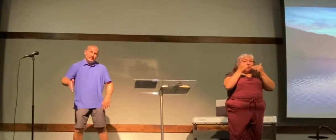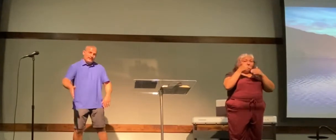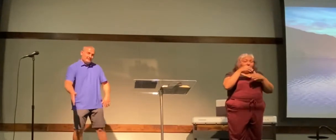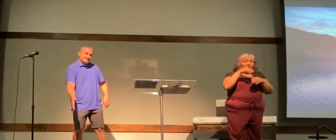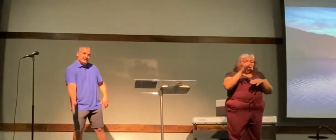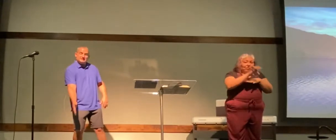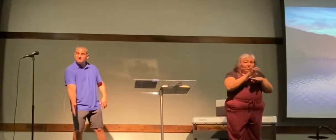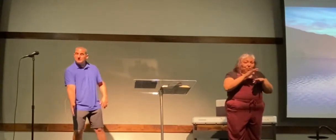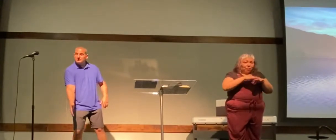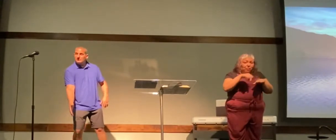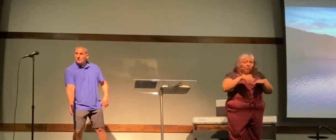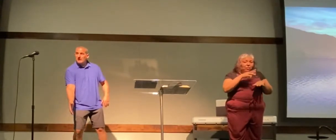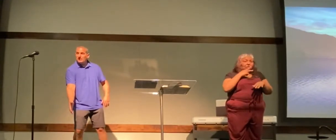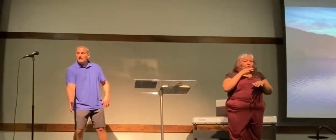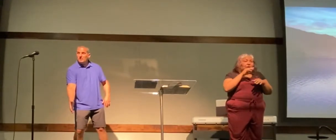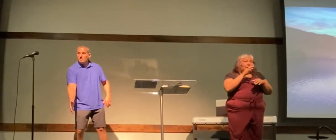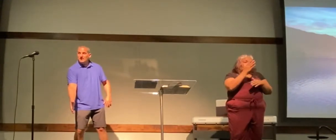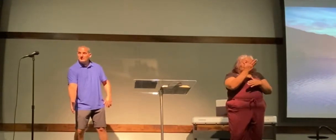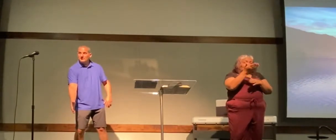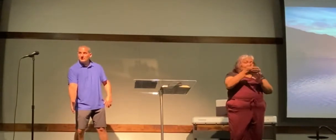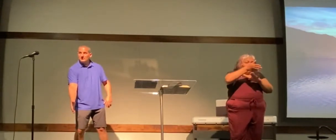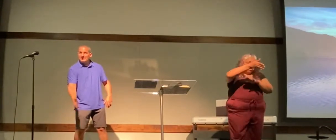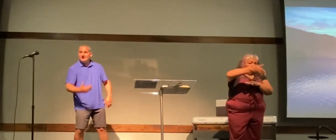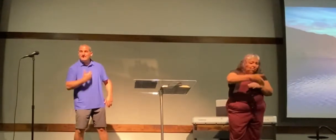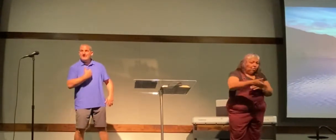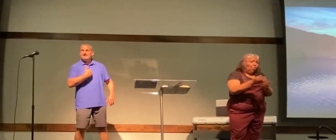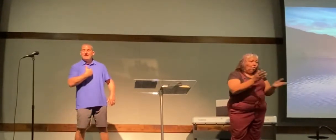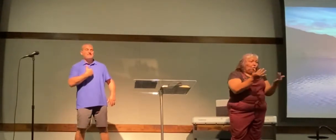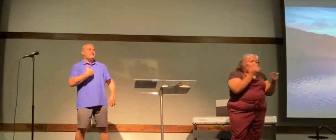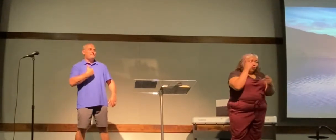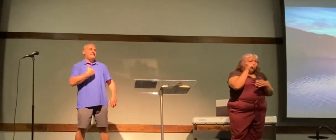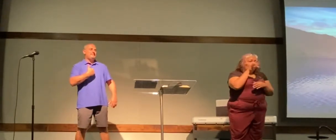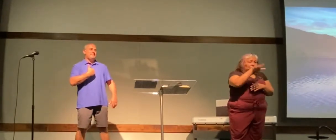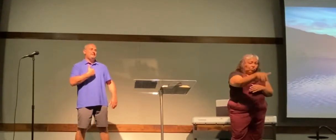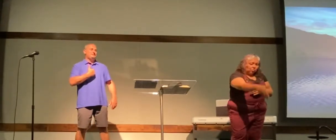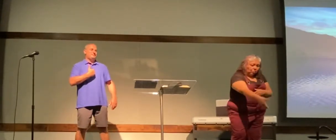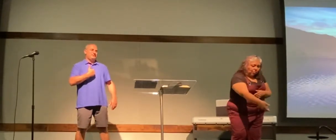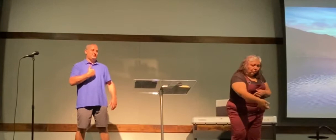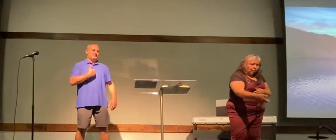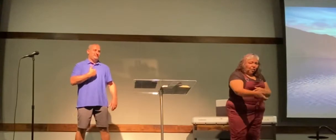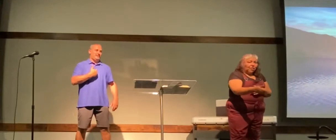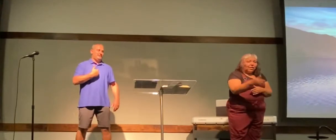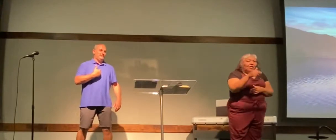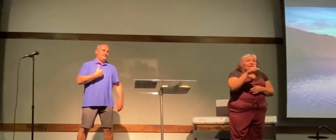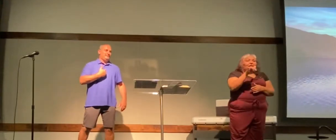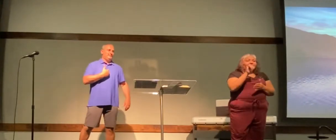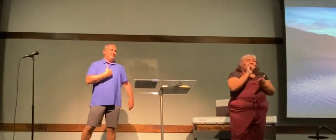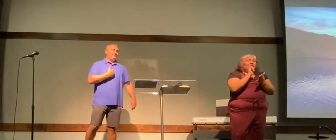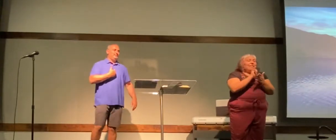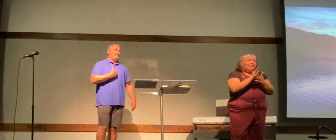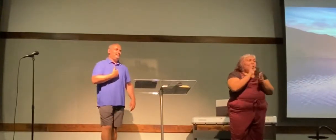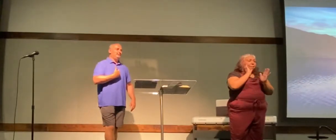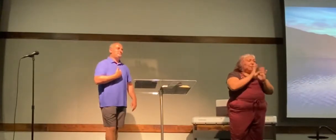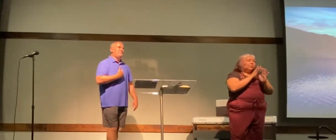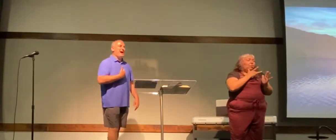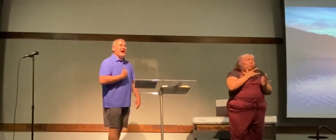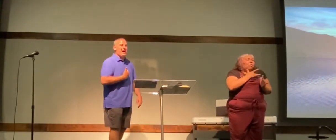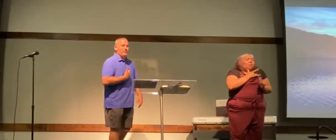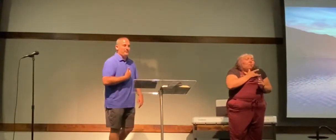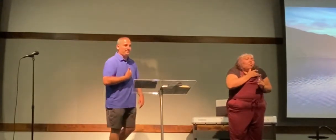water, and his hand is piercing the water, waiting for you to grab it. That picture pierces me.